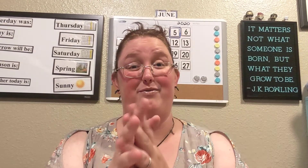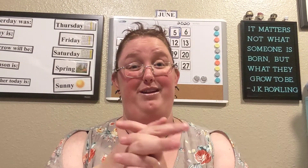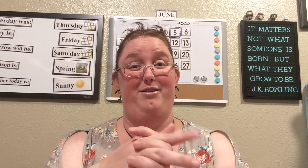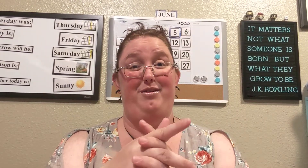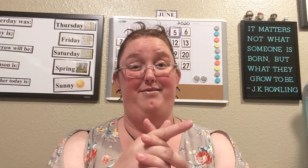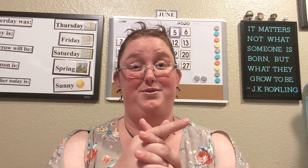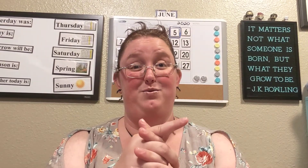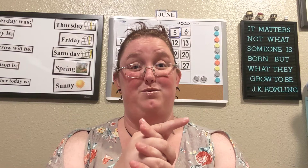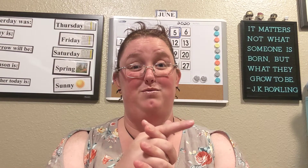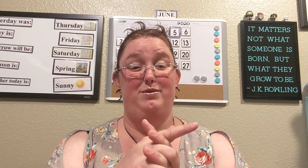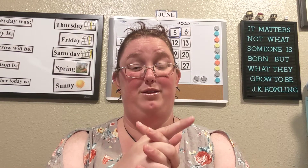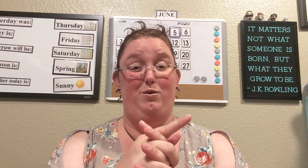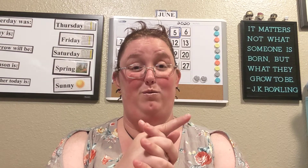when I don't have school with you.